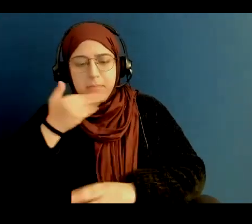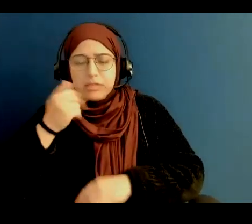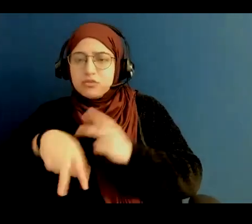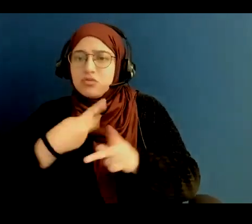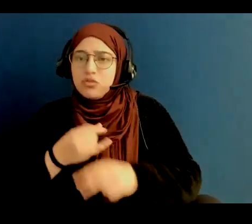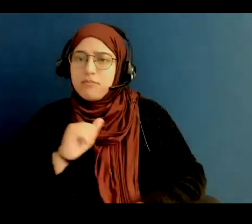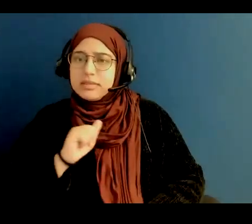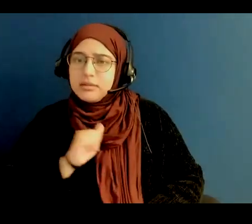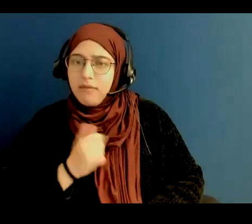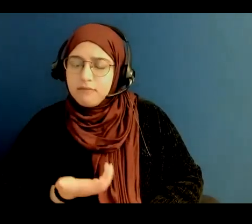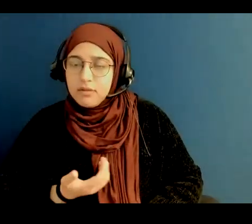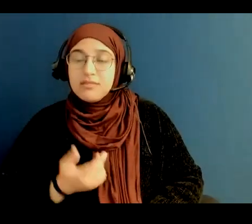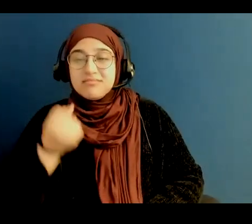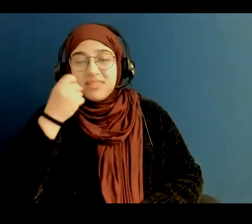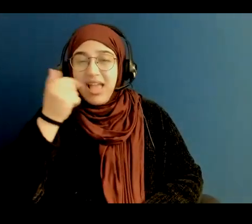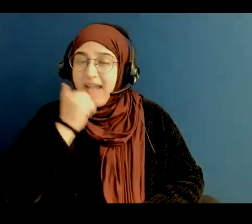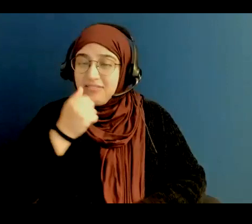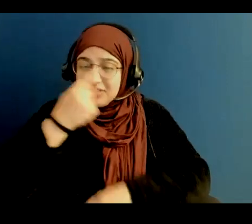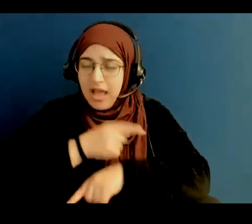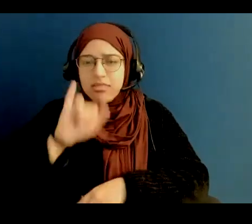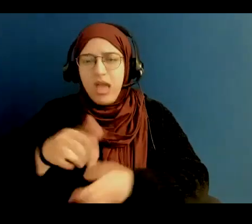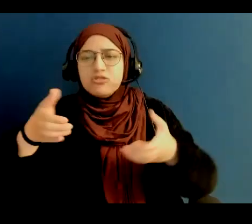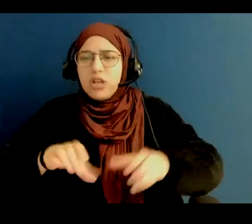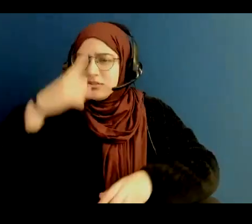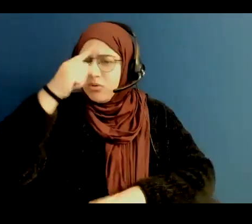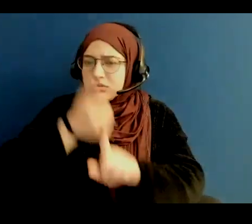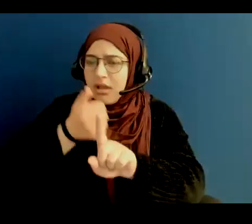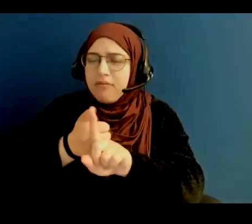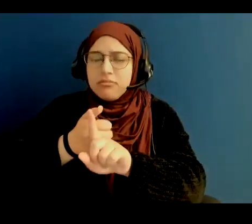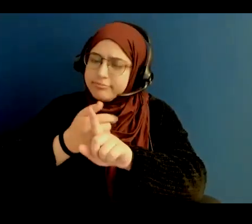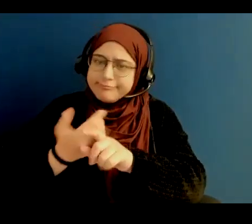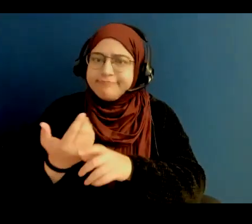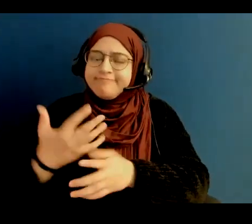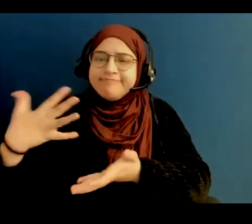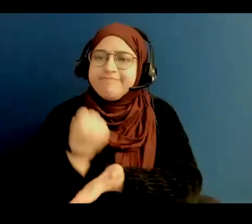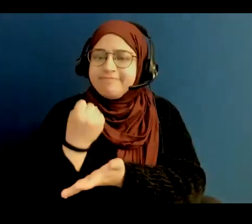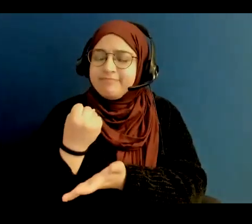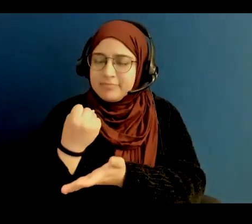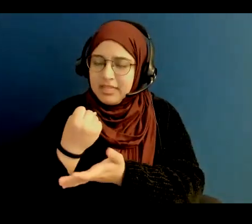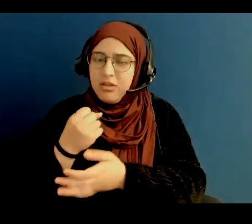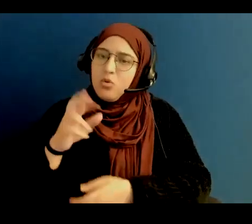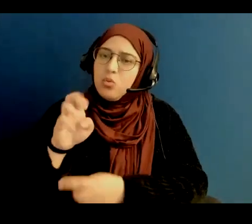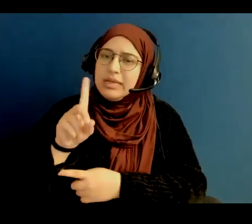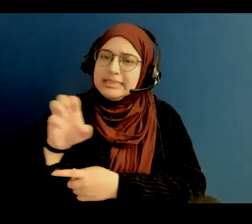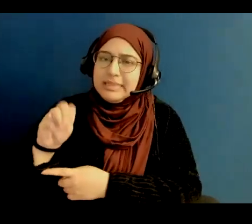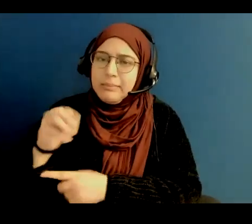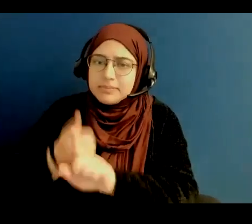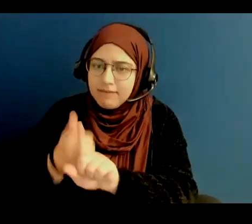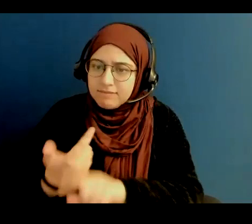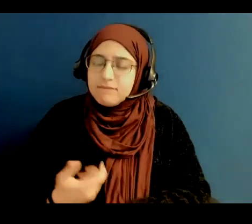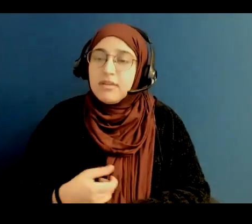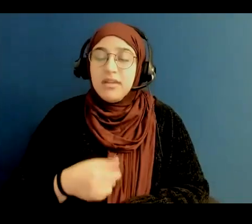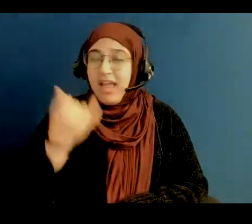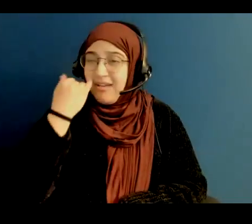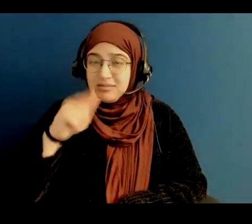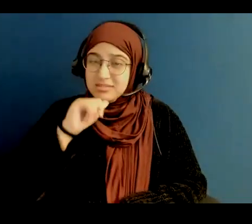day is a chance for you to redeem yourself. So if you're not using every day as a chance, then this is very problematic,